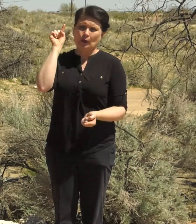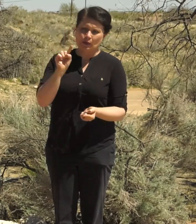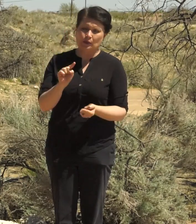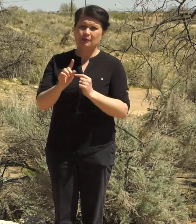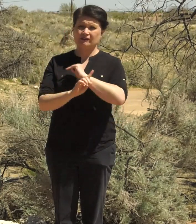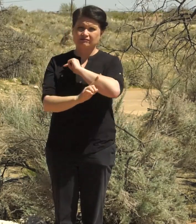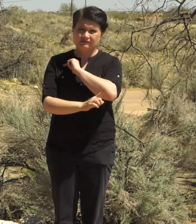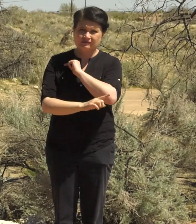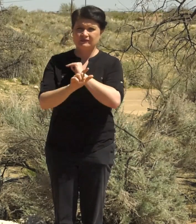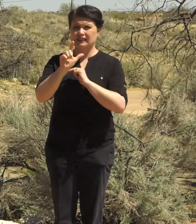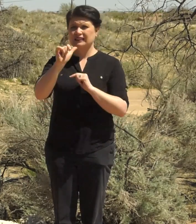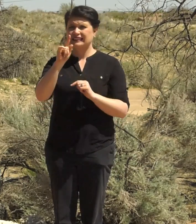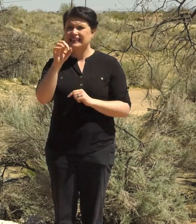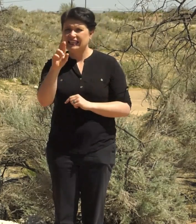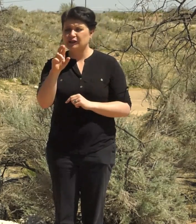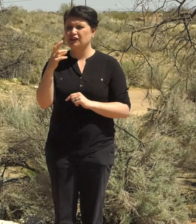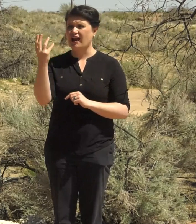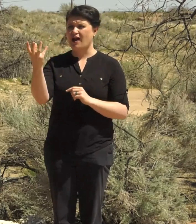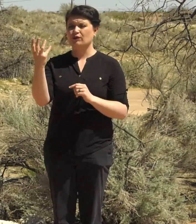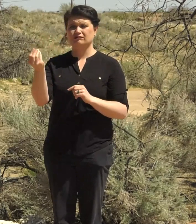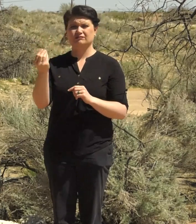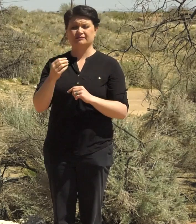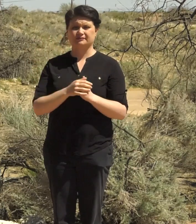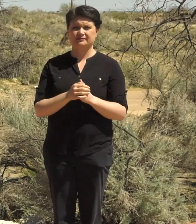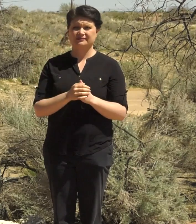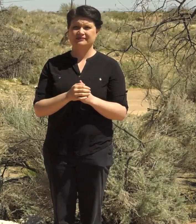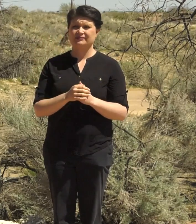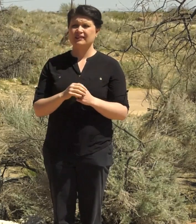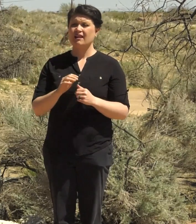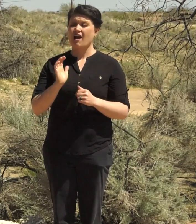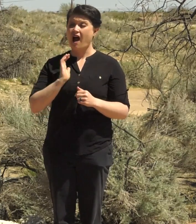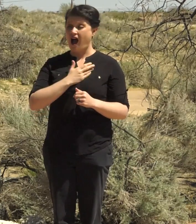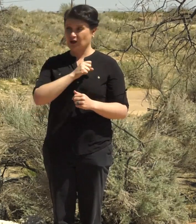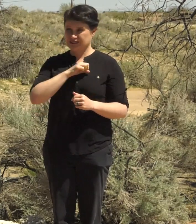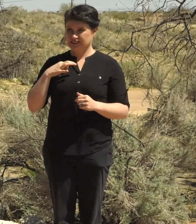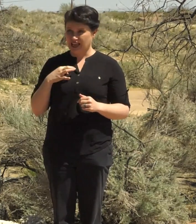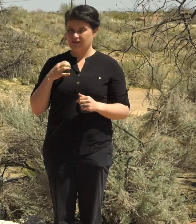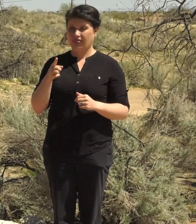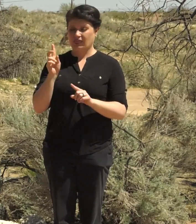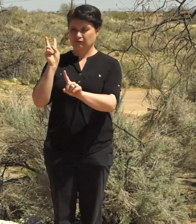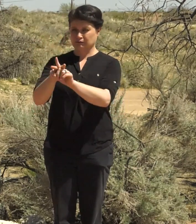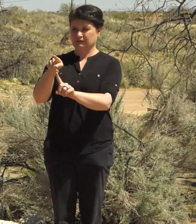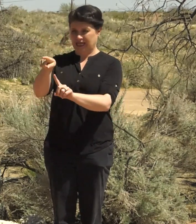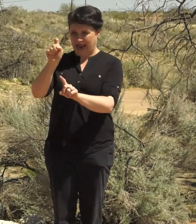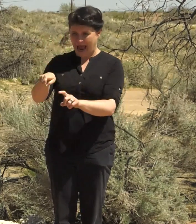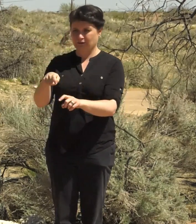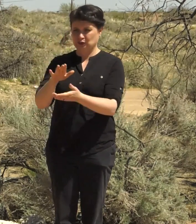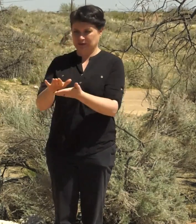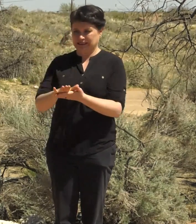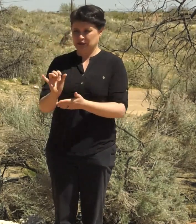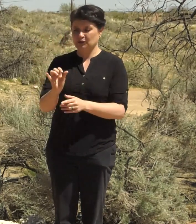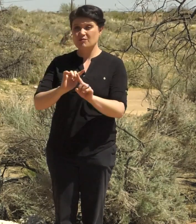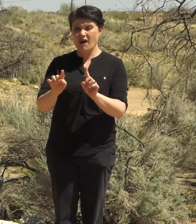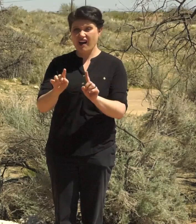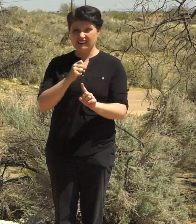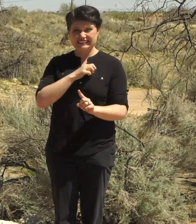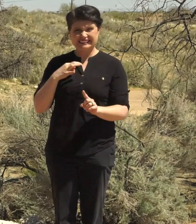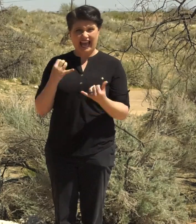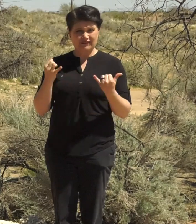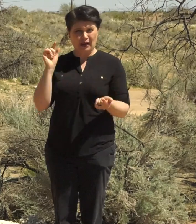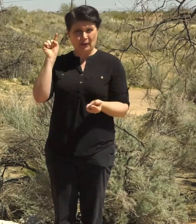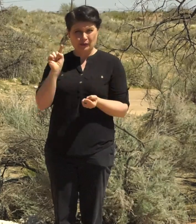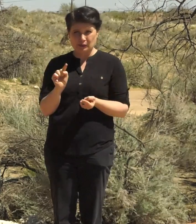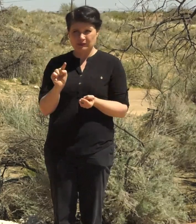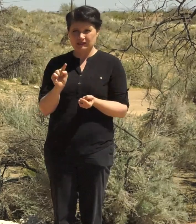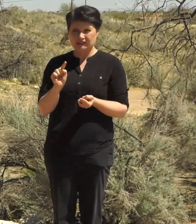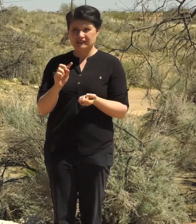waste and litter on our spaces. All of our staff are tasked with doing this, but we are down staff, so we have a